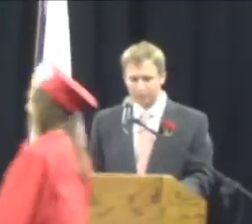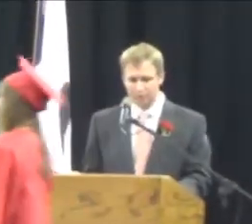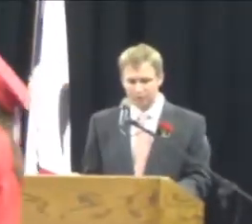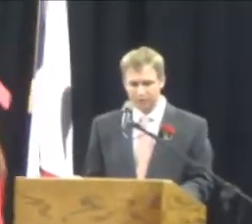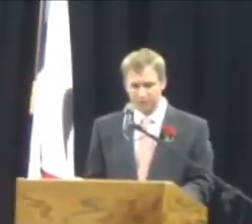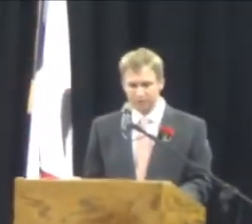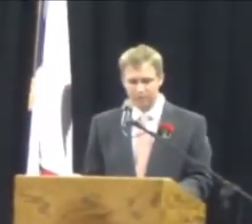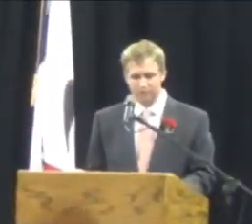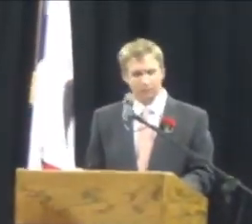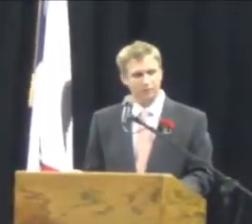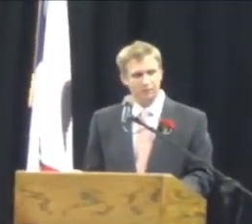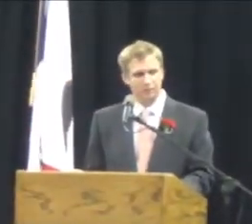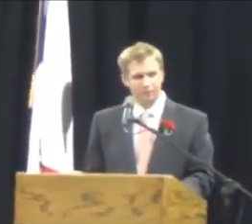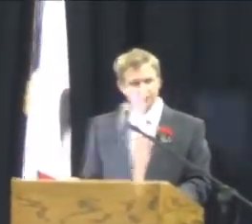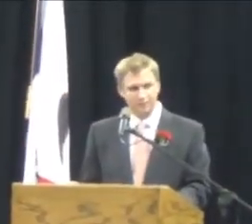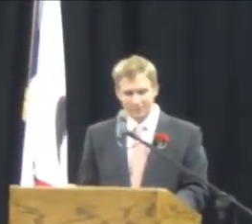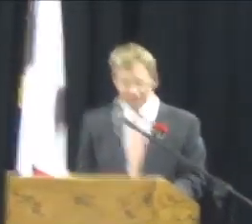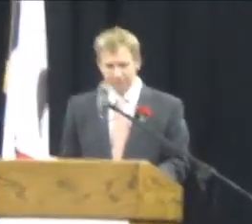Page Bourbon.